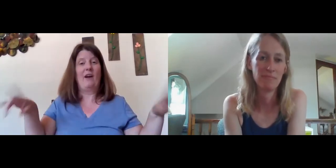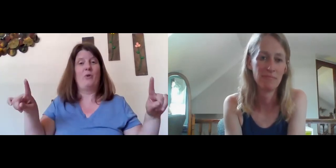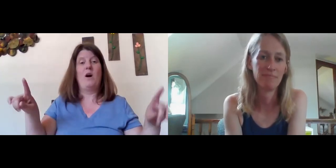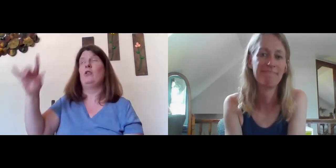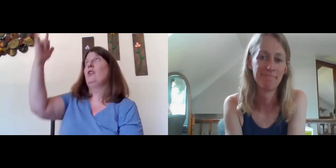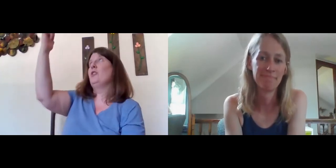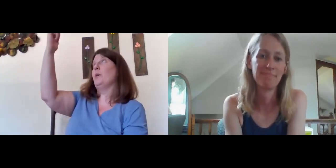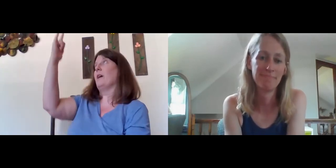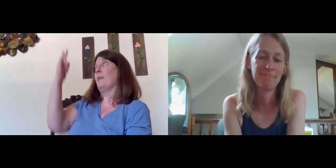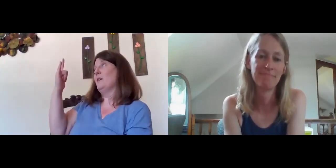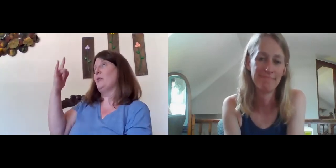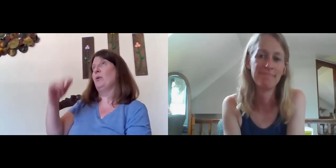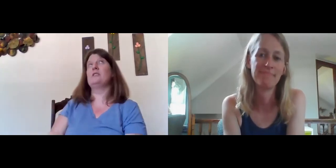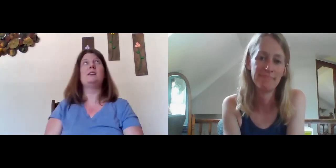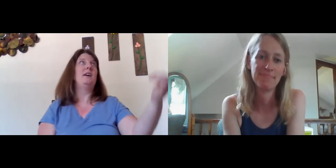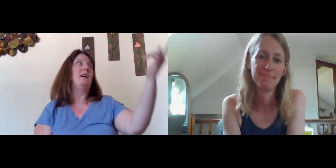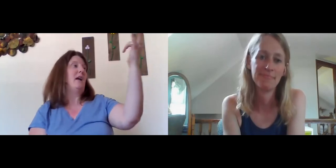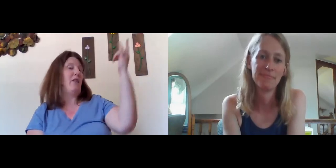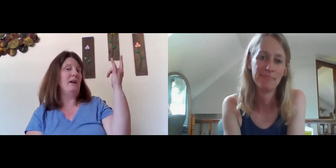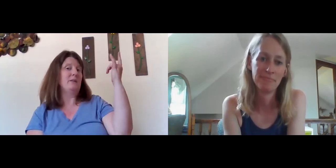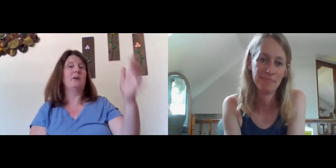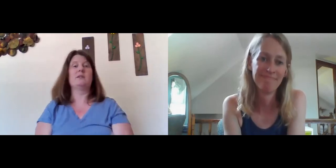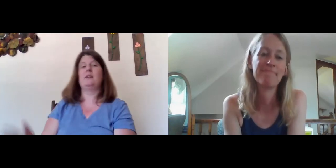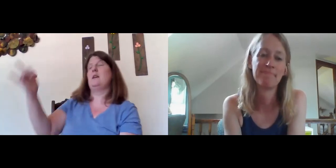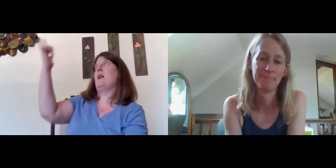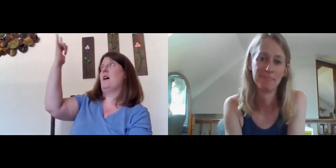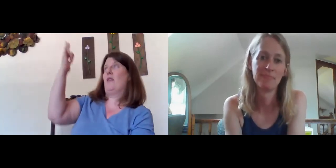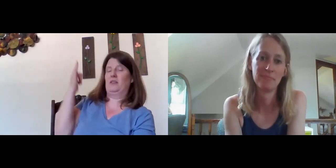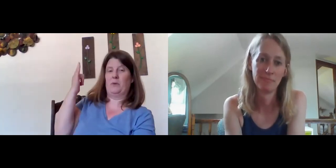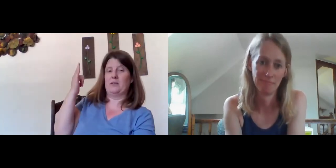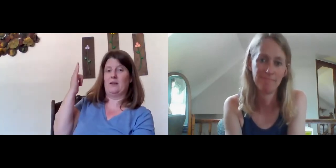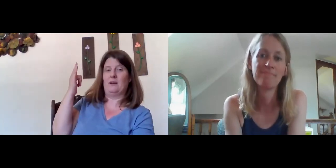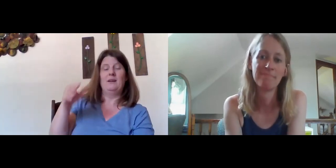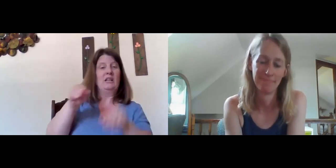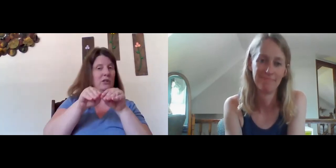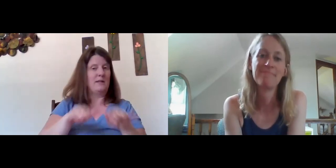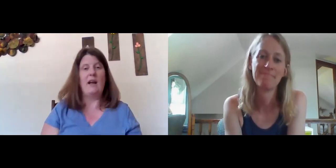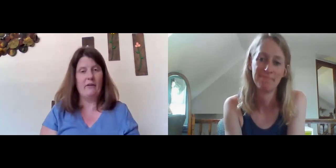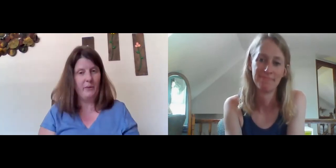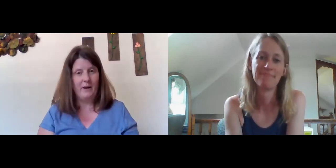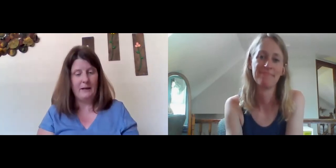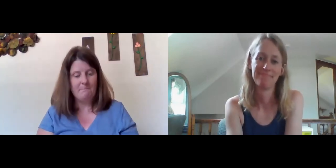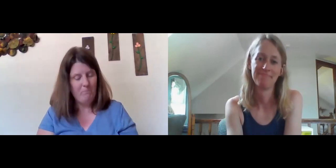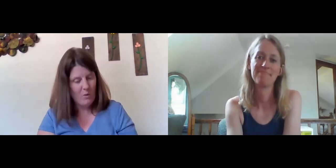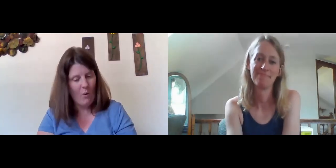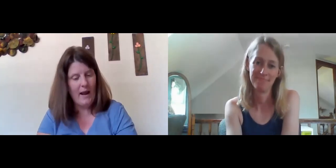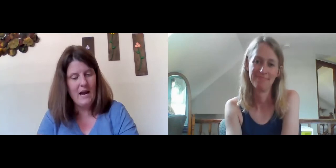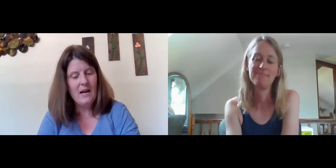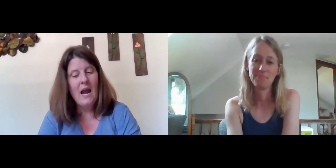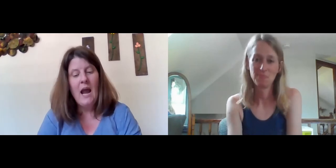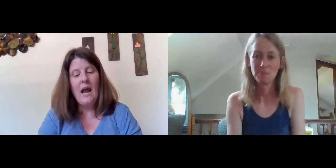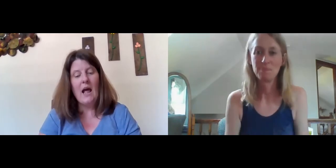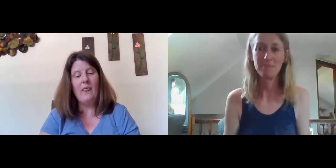loves everyone. So we've got this person and this person and this person. So it's everybody.